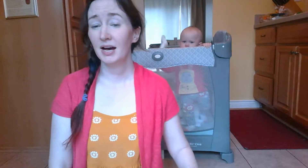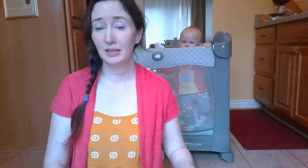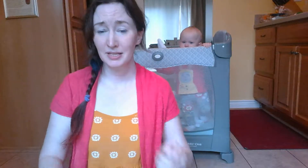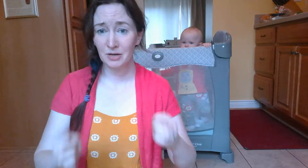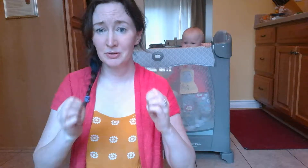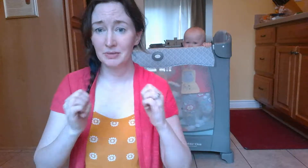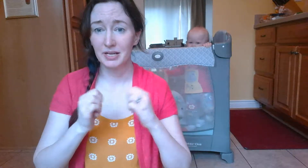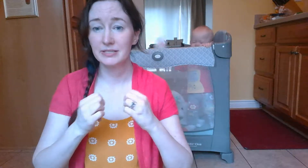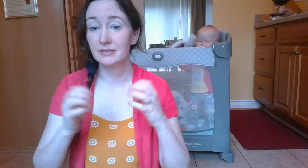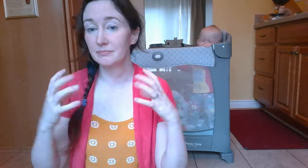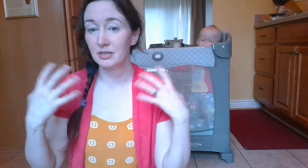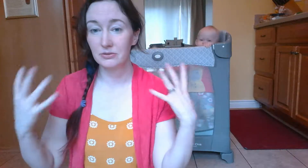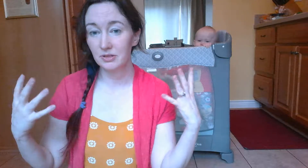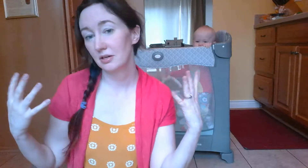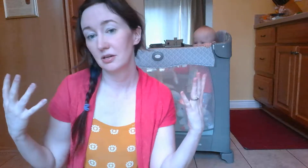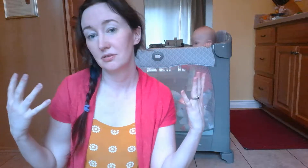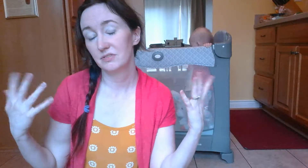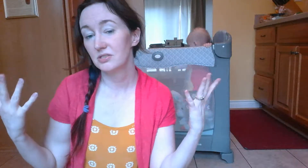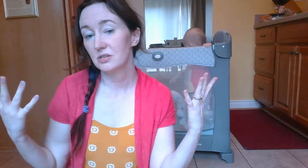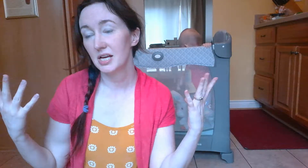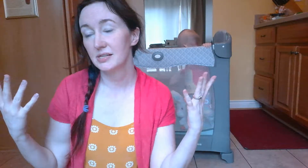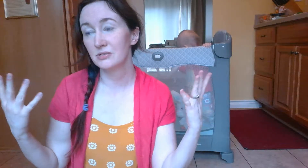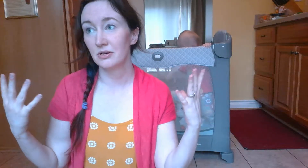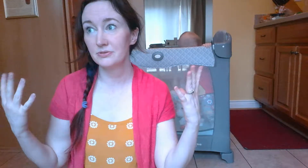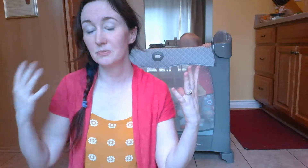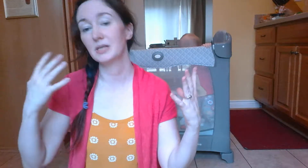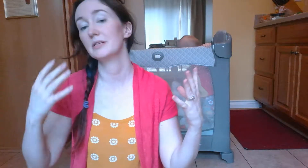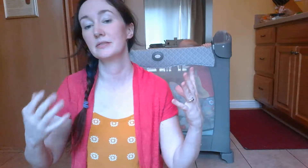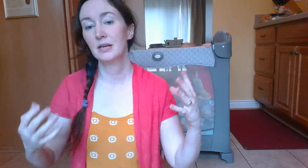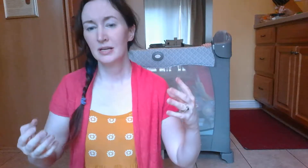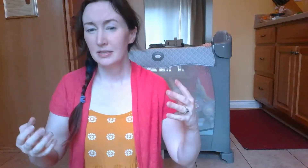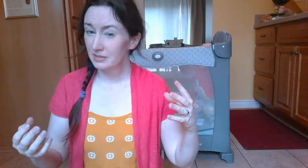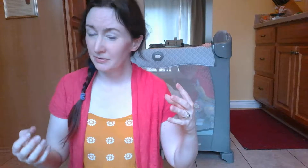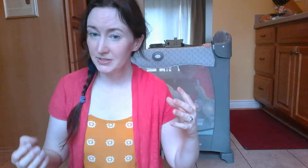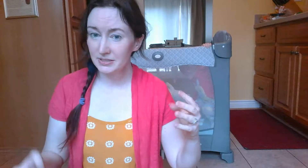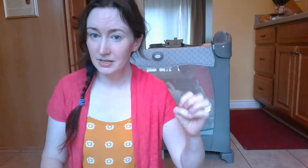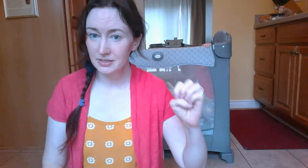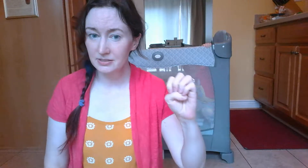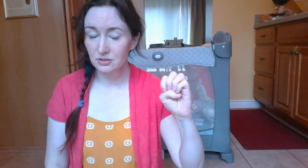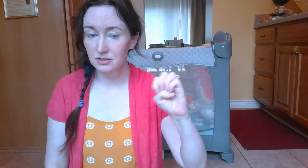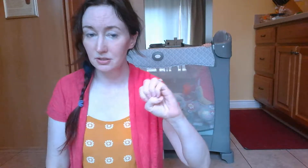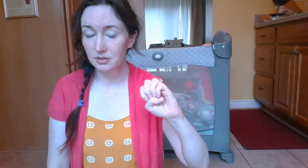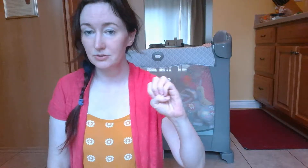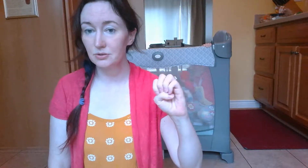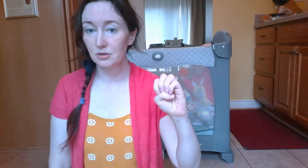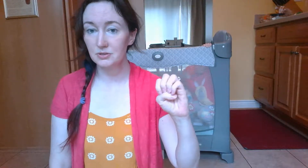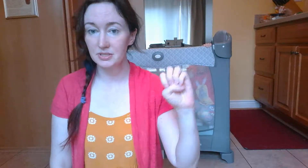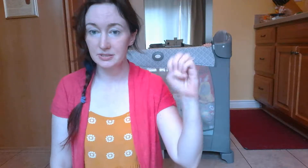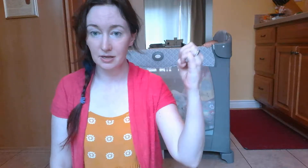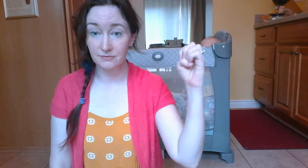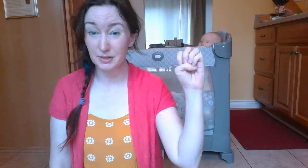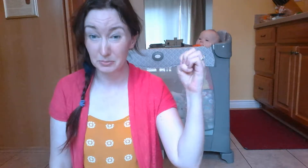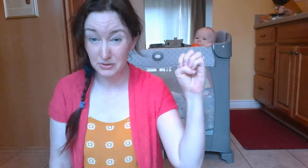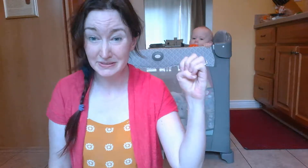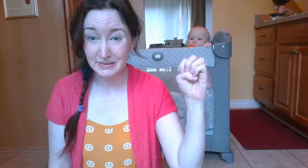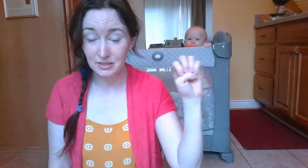I like that one because it makes you think of Easter eggs, and also because some of the signs looked a little too close to the sign for emergency. If